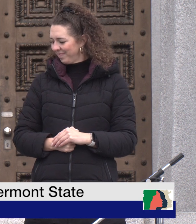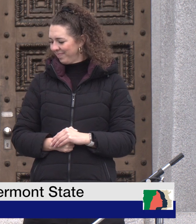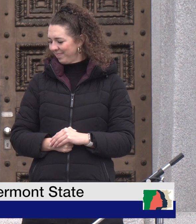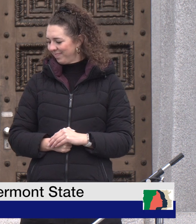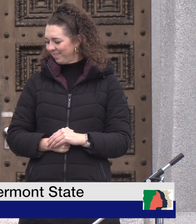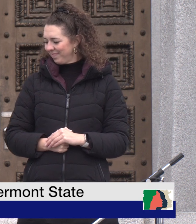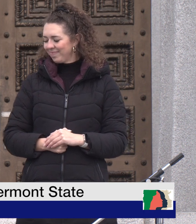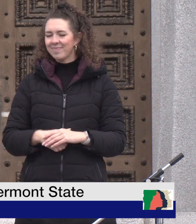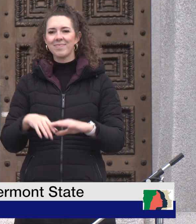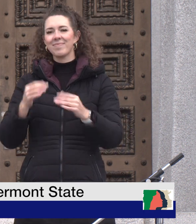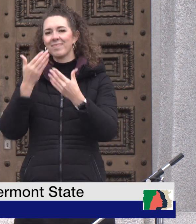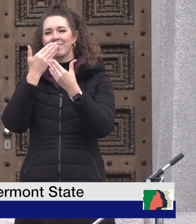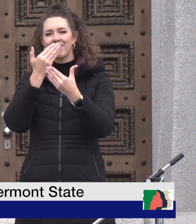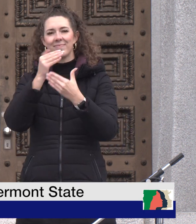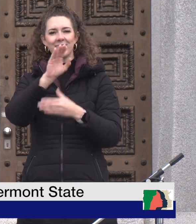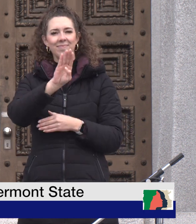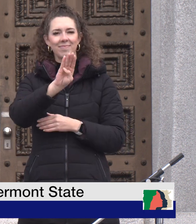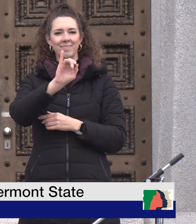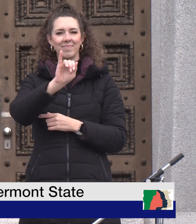Thank you, Bianca.